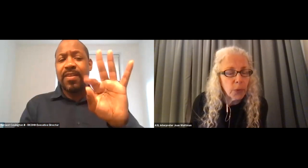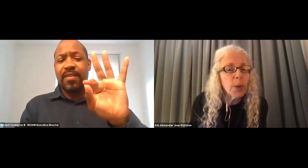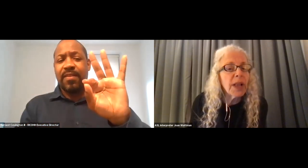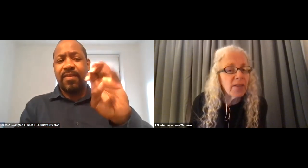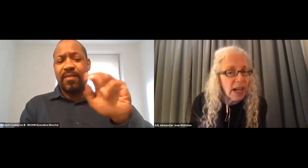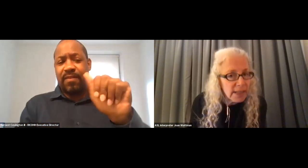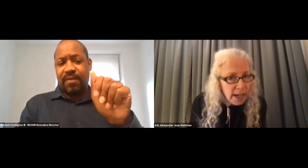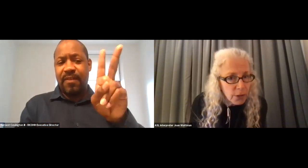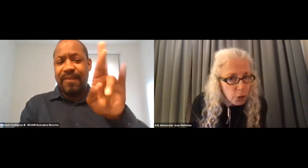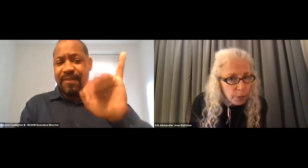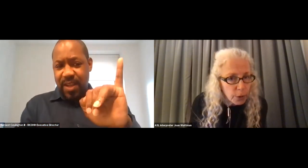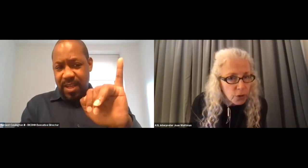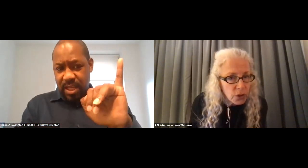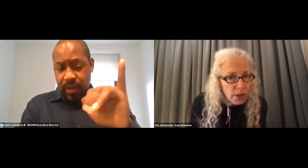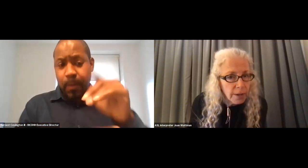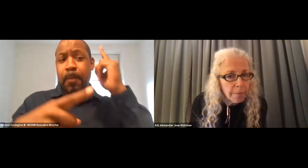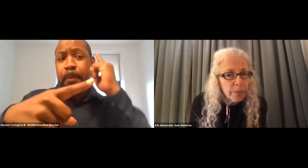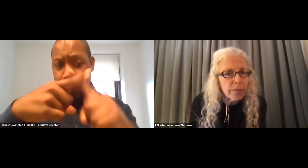we will have on-site interpreters